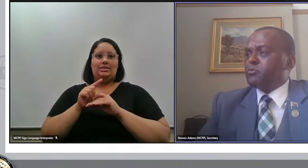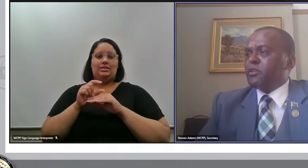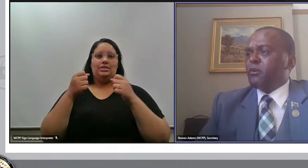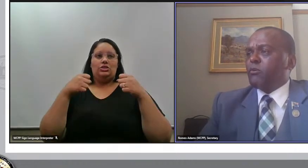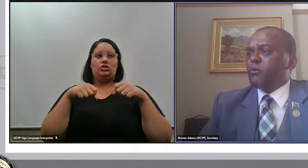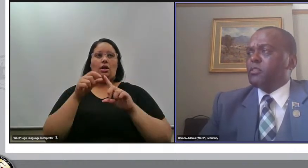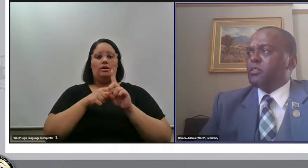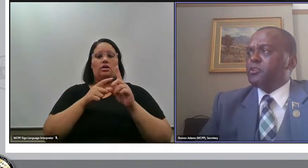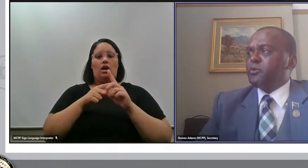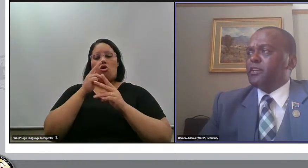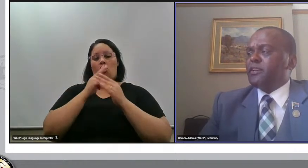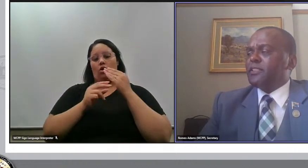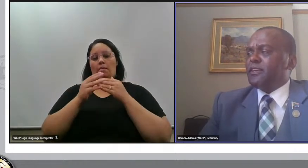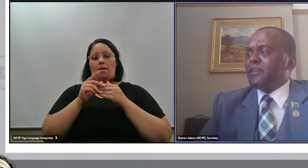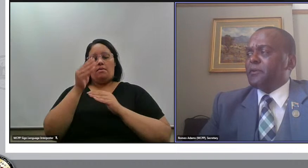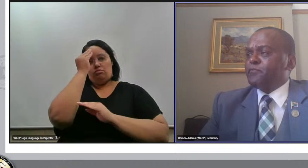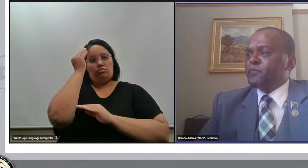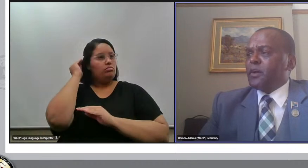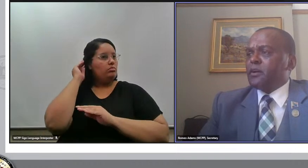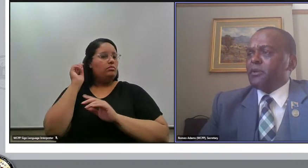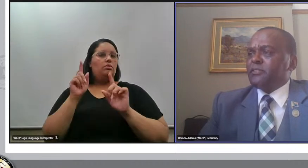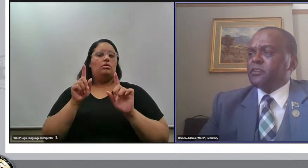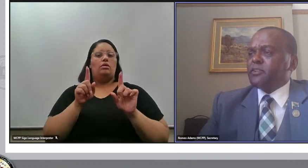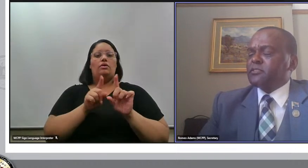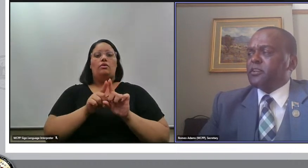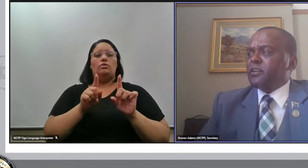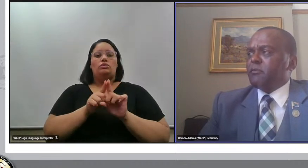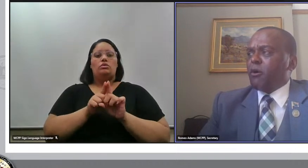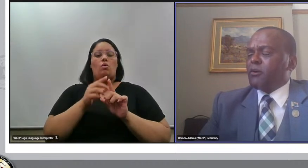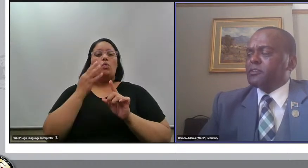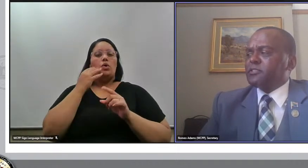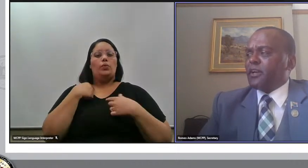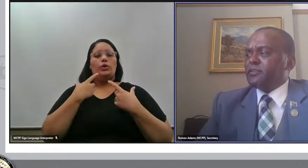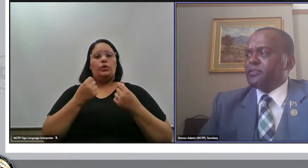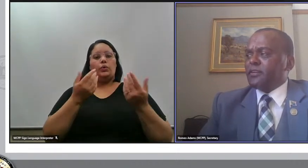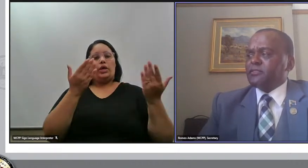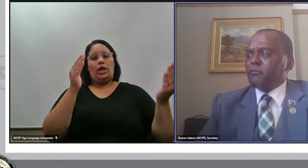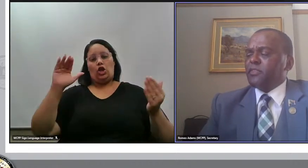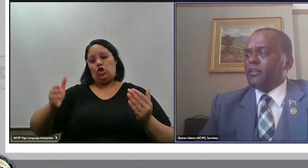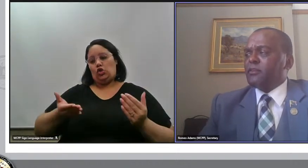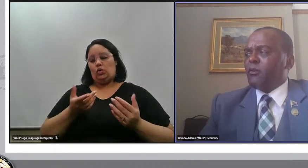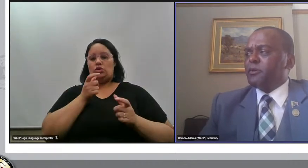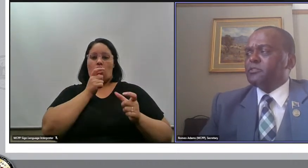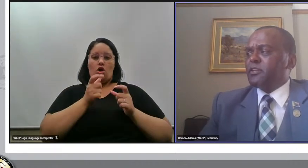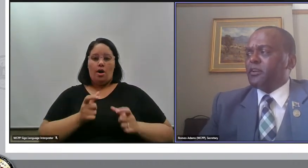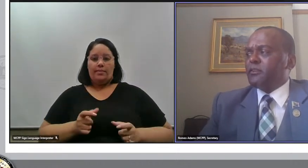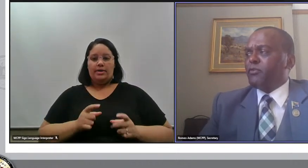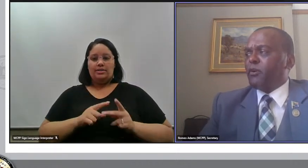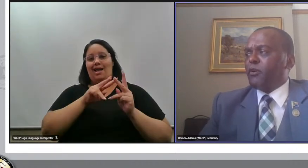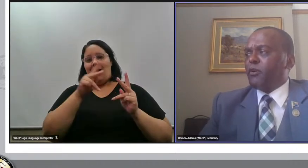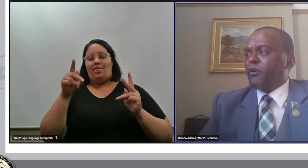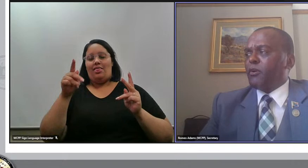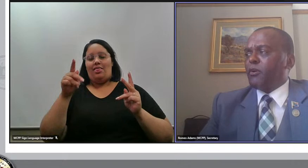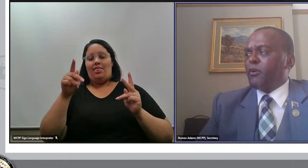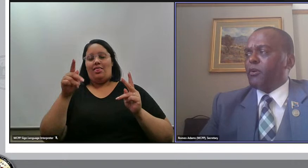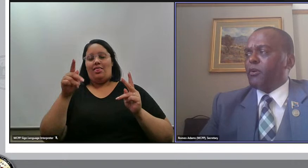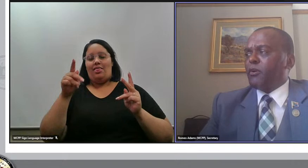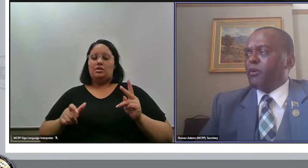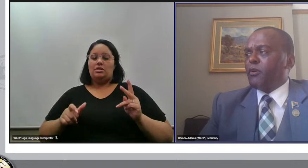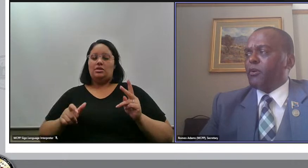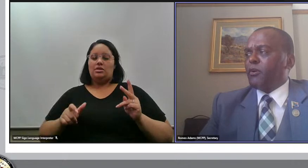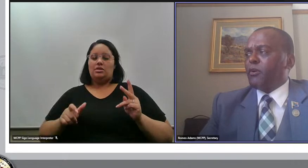honourable members would recall that during the introductory remarks and some of the other comments that had followed from